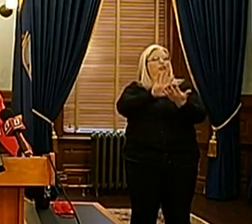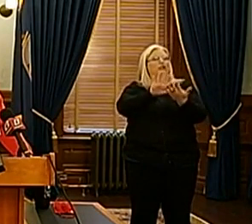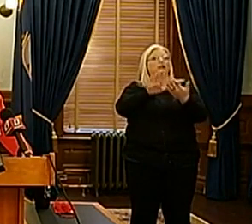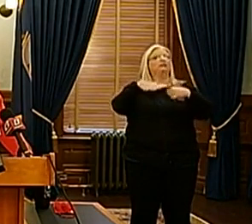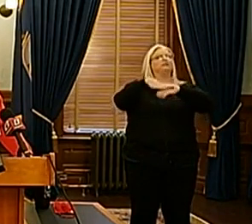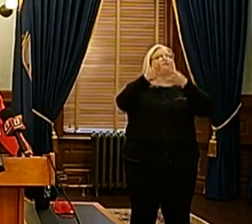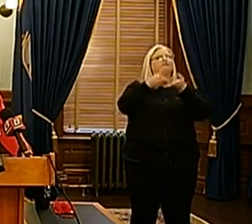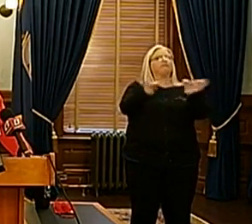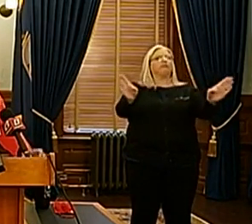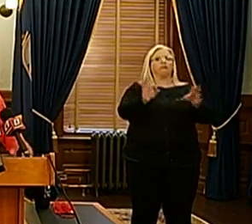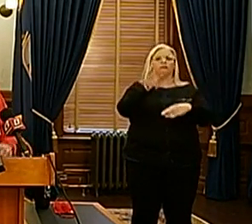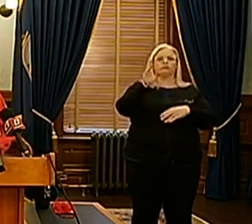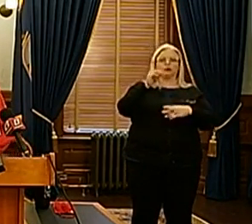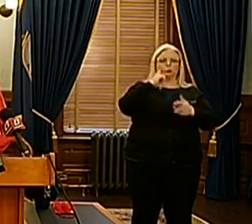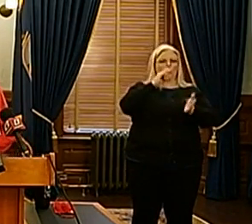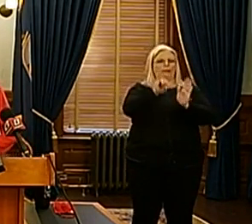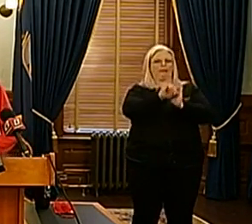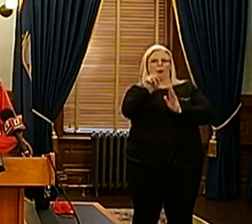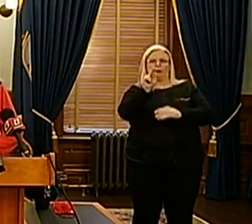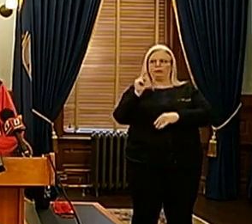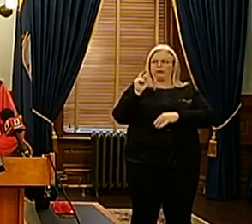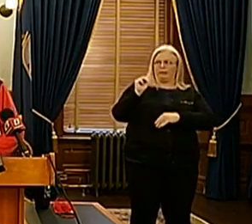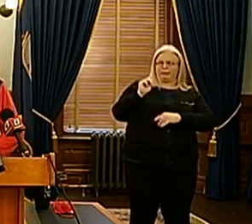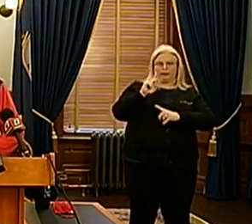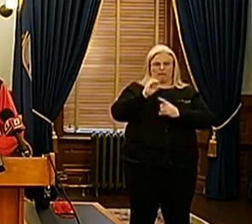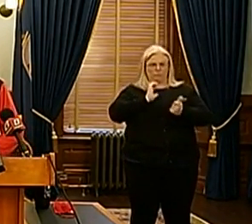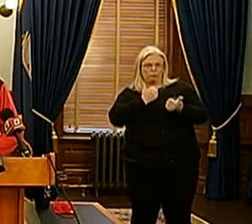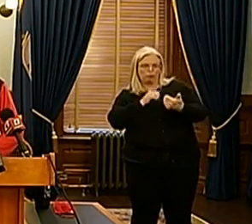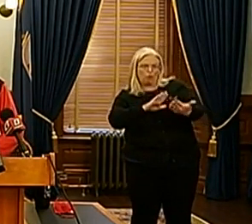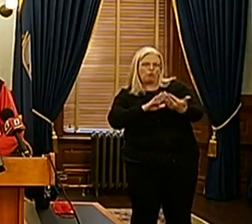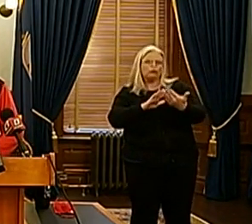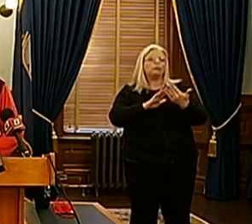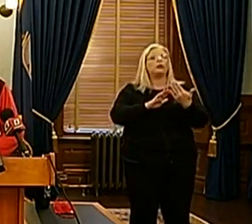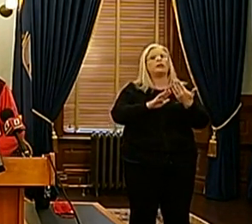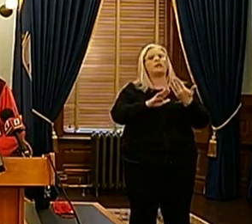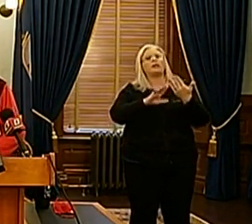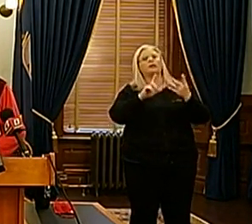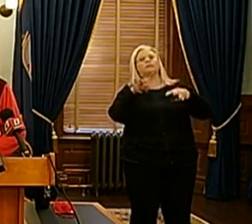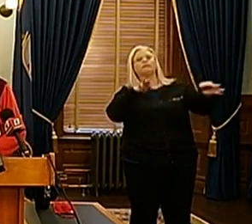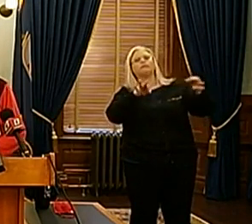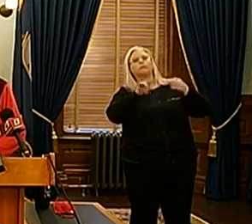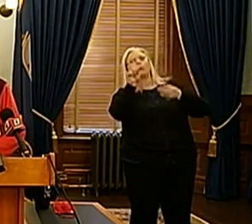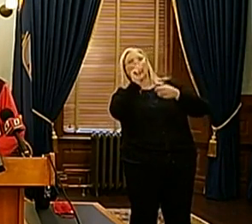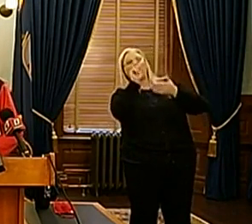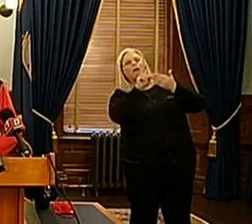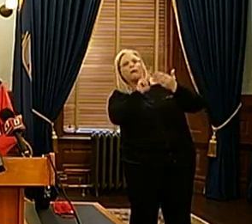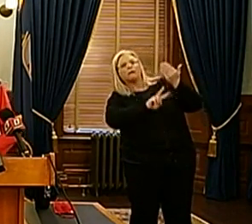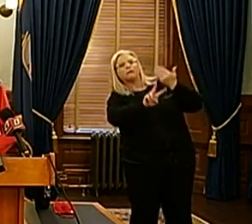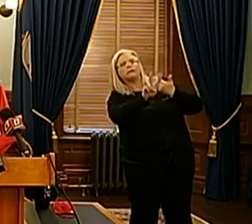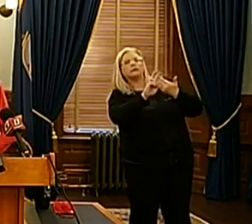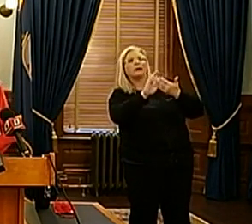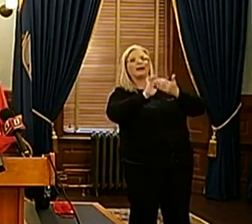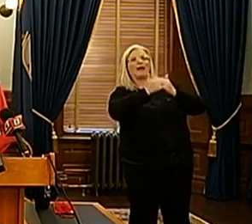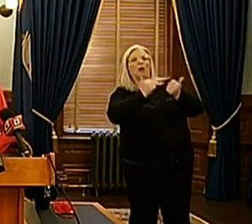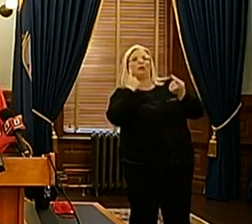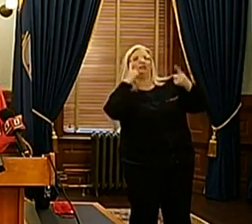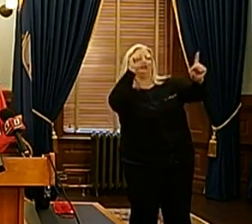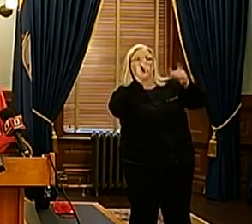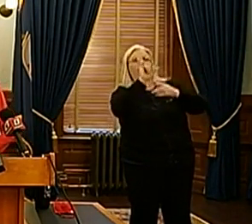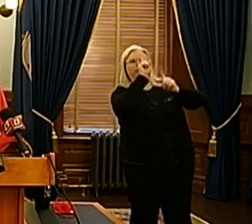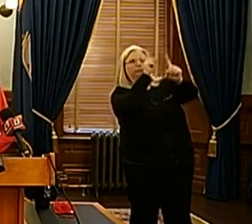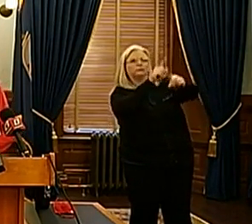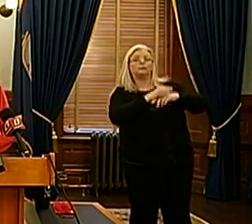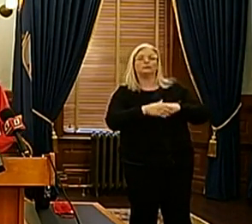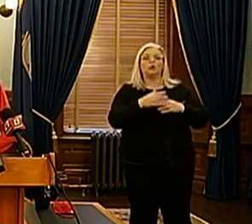where Kansas currently stands and paints a picture of where we need to go and how we can get there. To give you